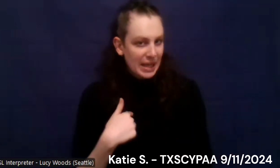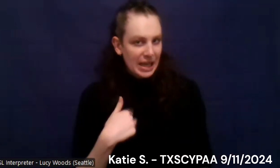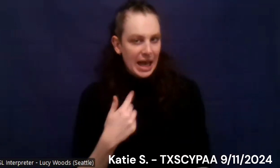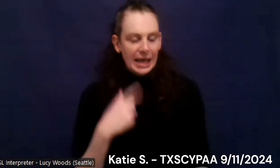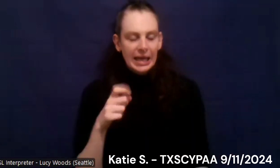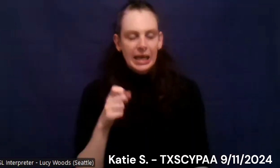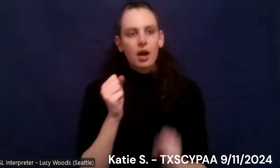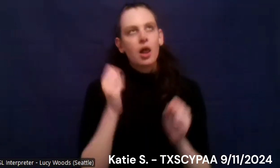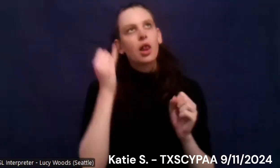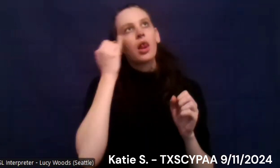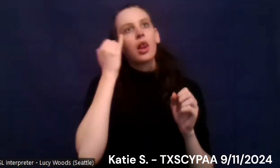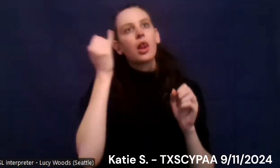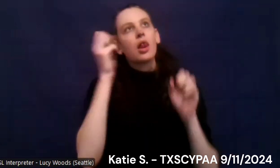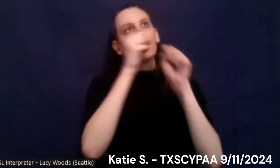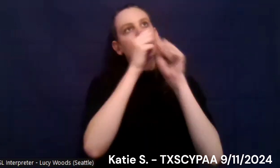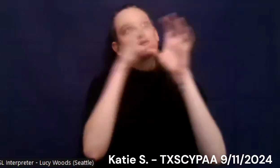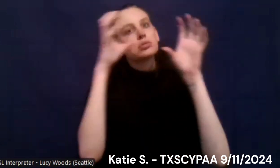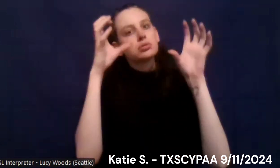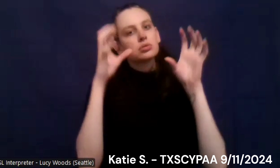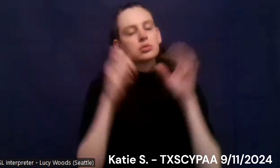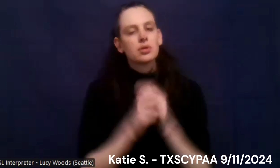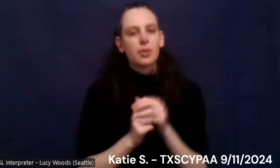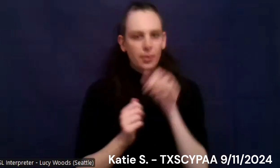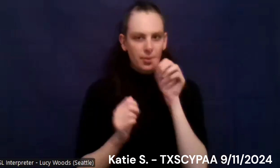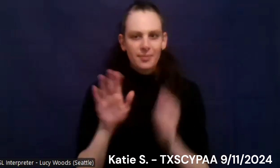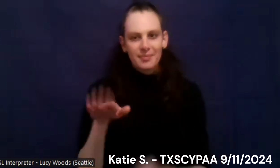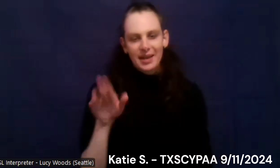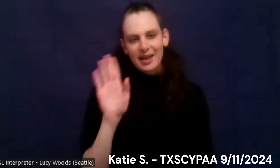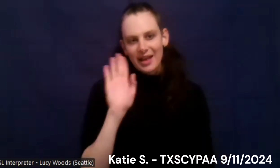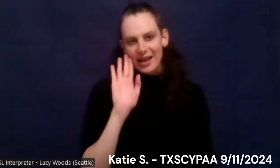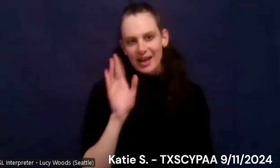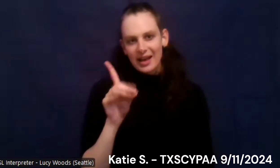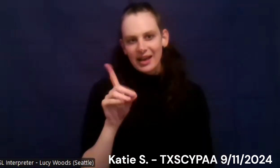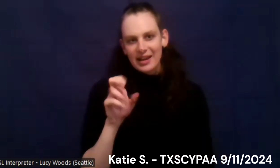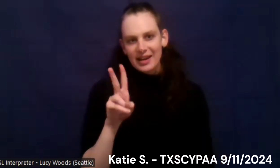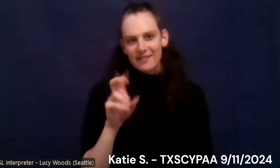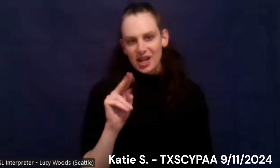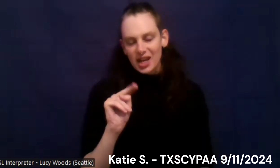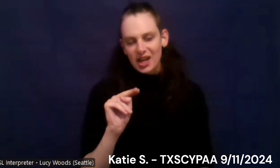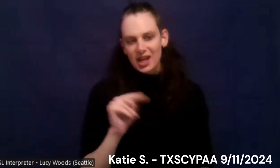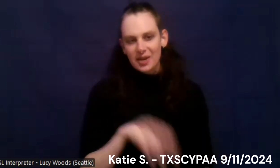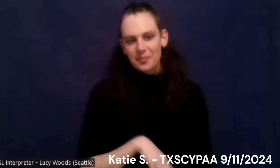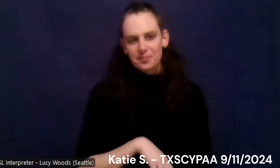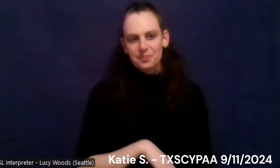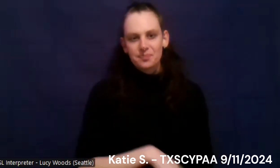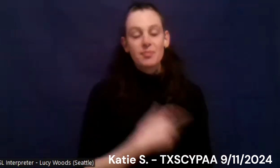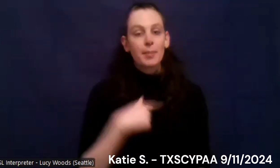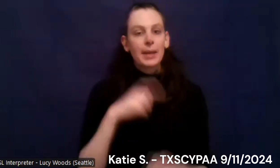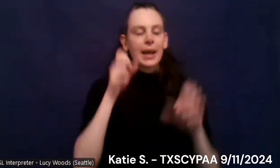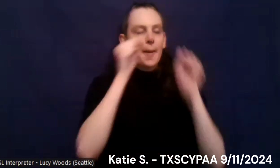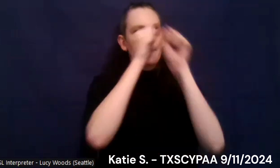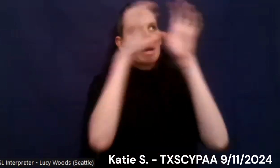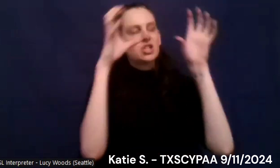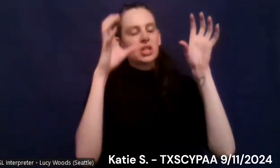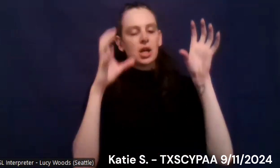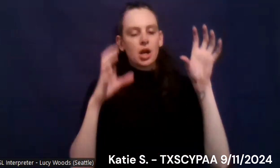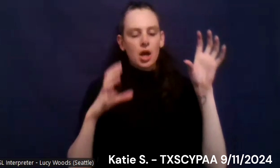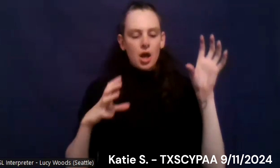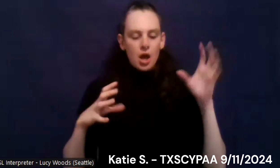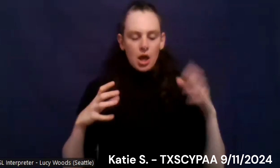have to imagine. Hey, Devin, I physically have to imagine, getting this off of my chest or